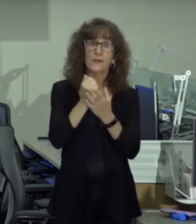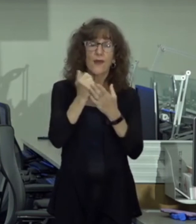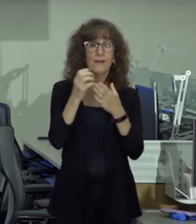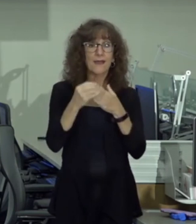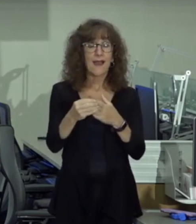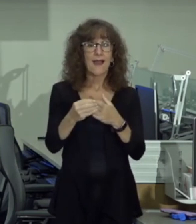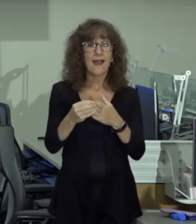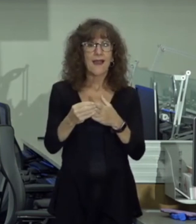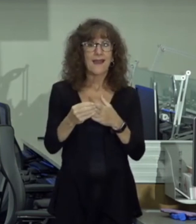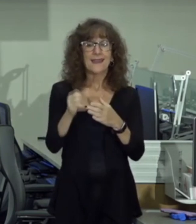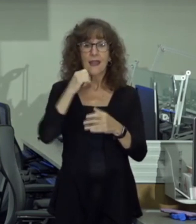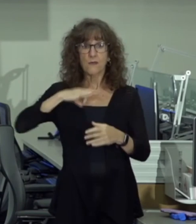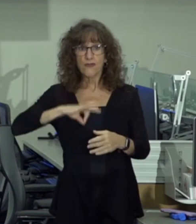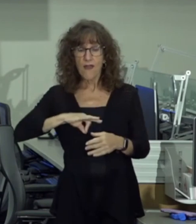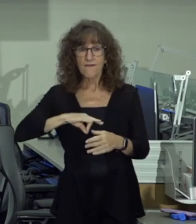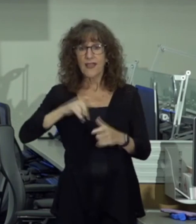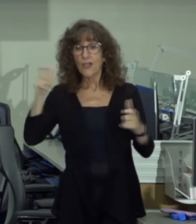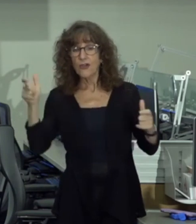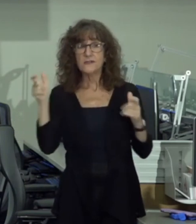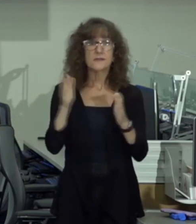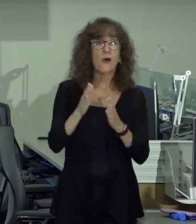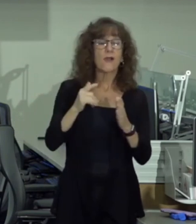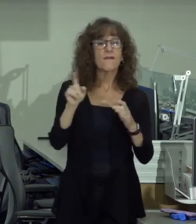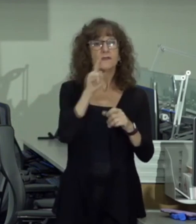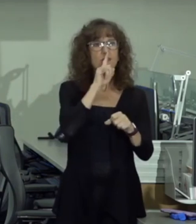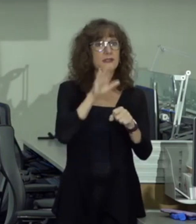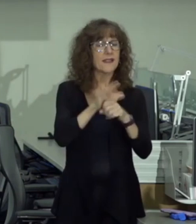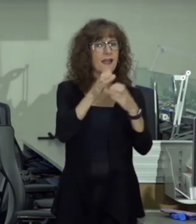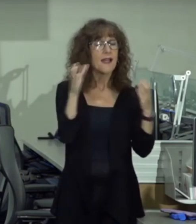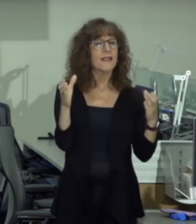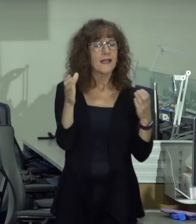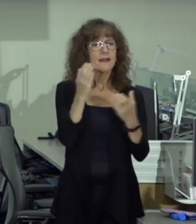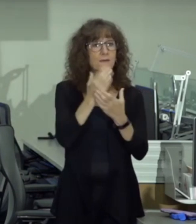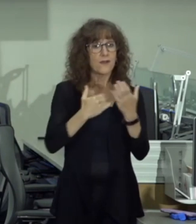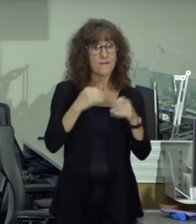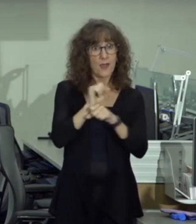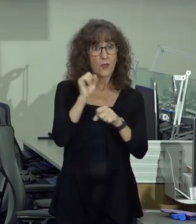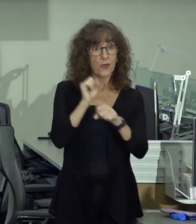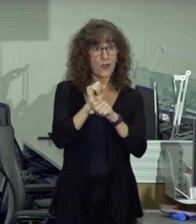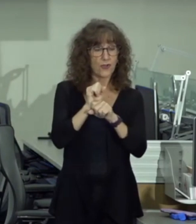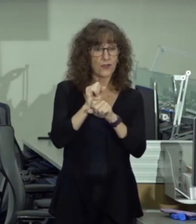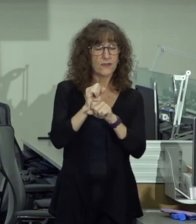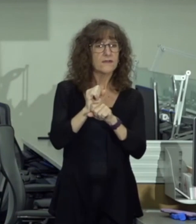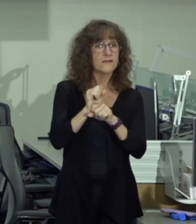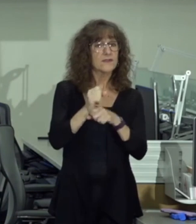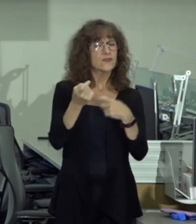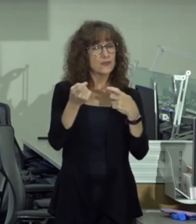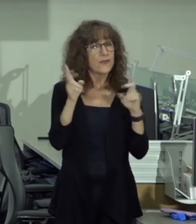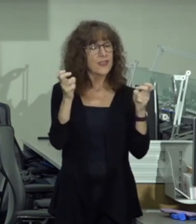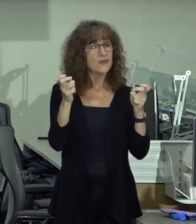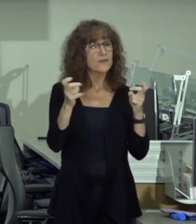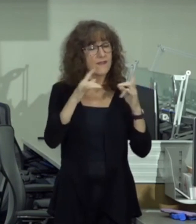guide non-for-profits, large and small. I've also dedicated a large portion of my work over my career to issues of diversity